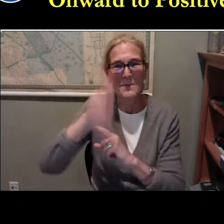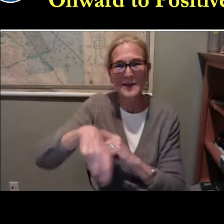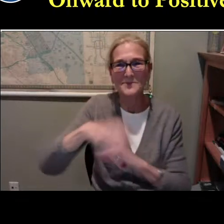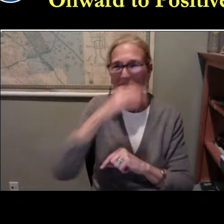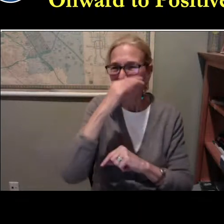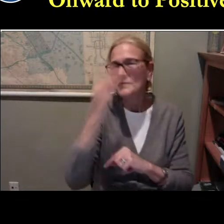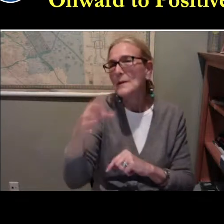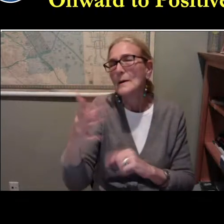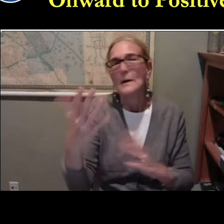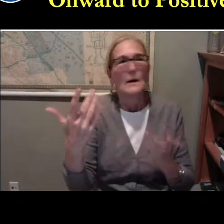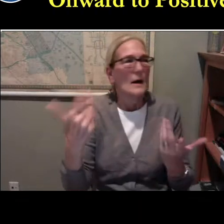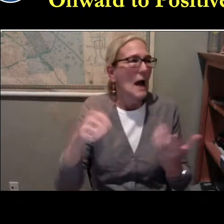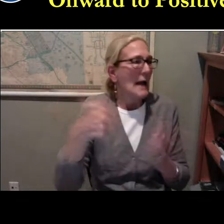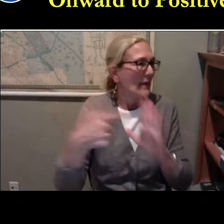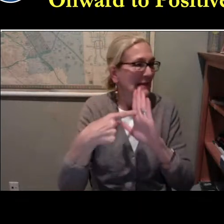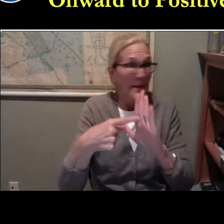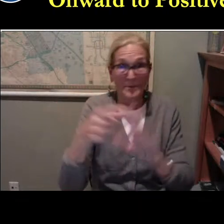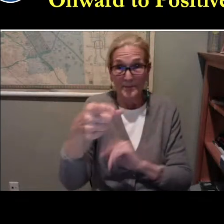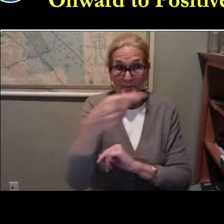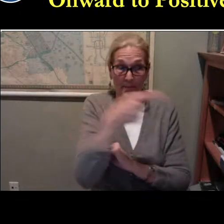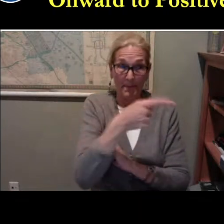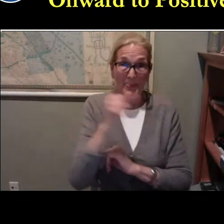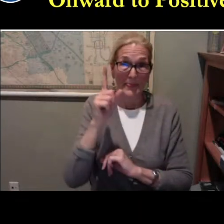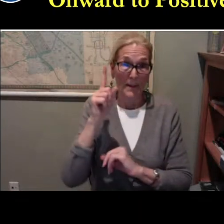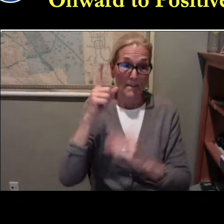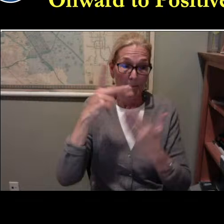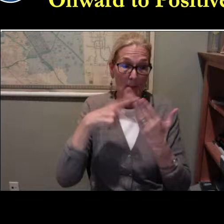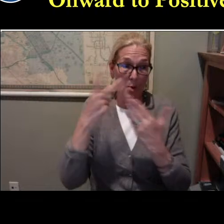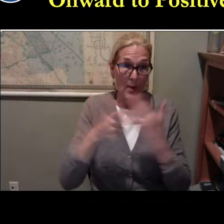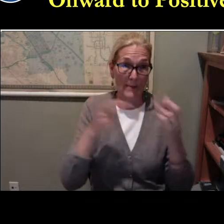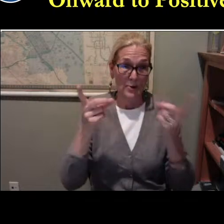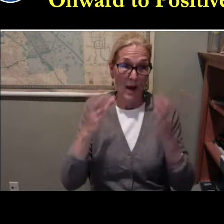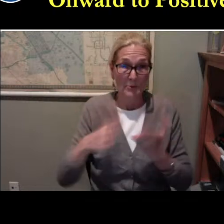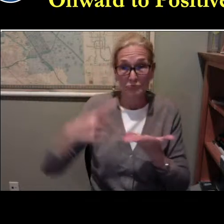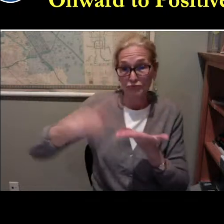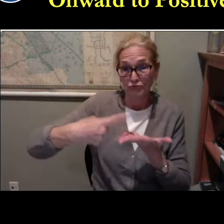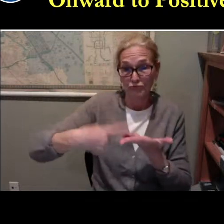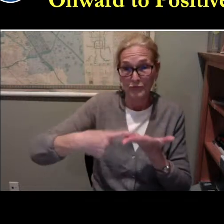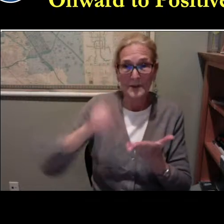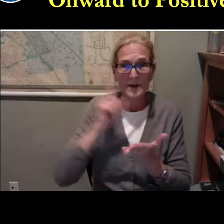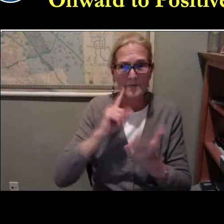up, but it requires a lot of the right environment.